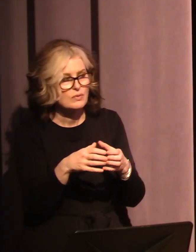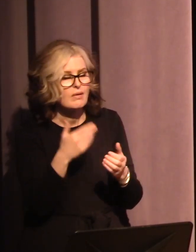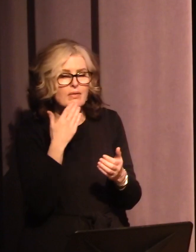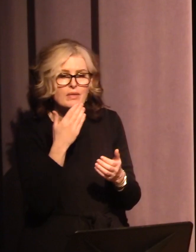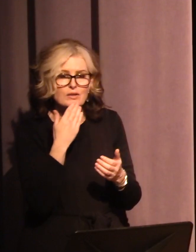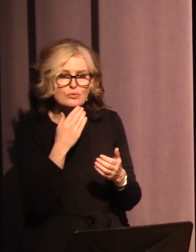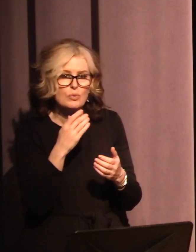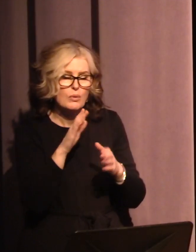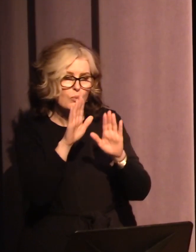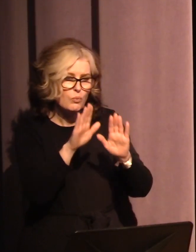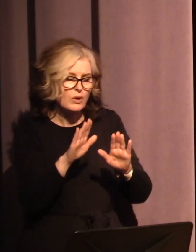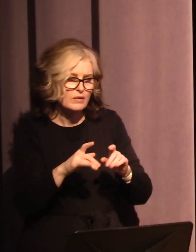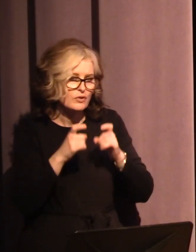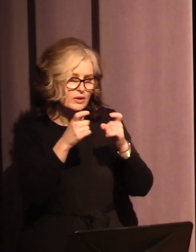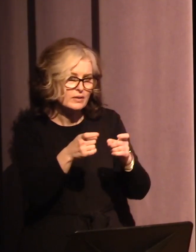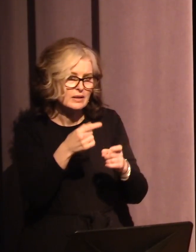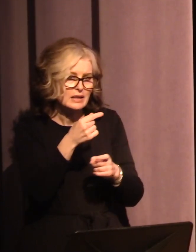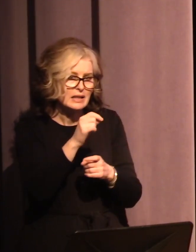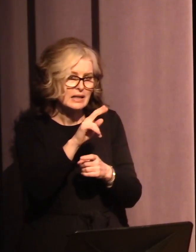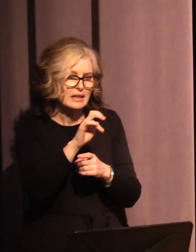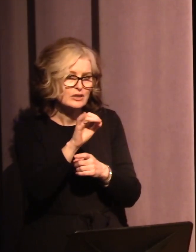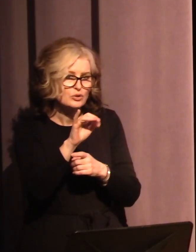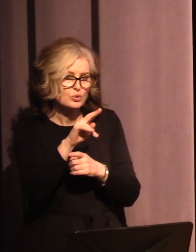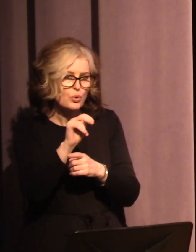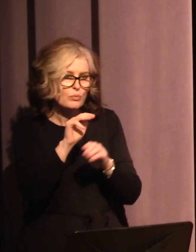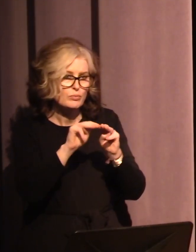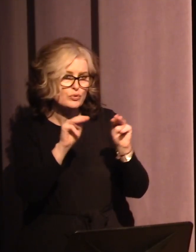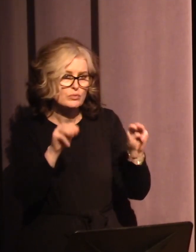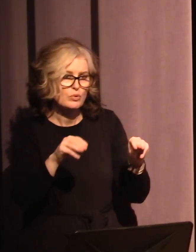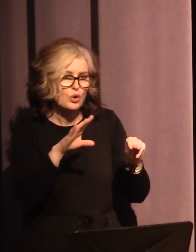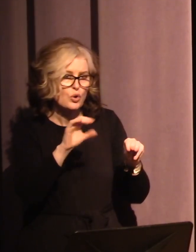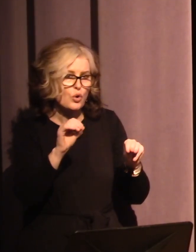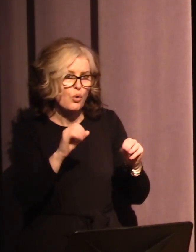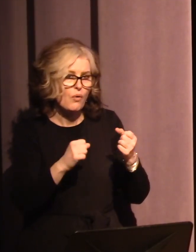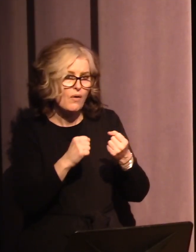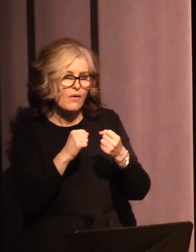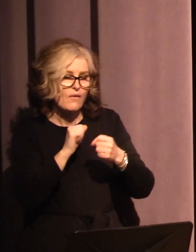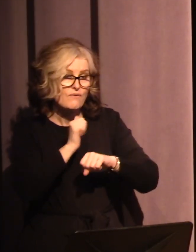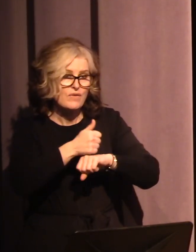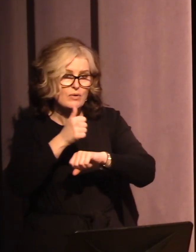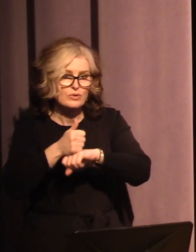to a generous gift from the Glenstone Museum co-founder, Emily Rales.